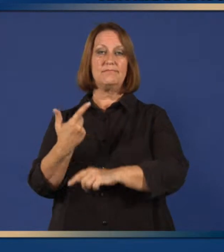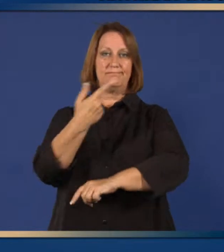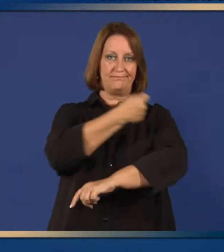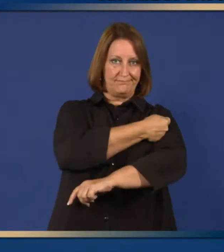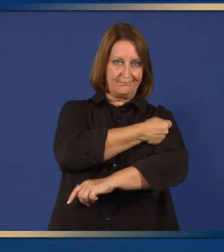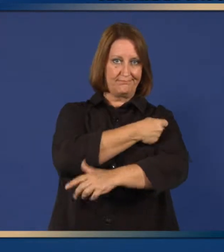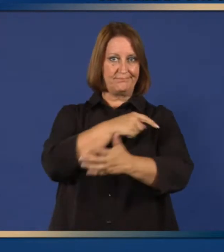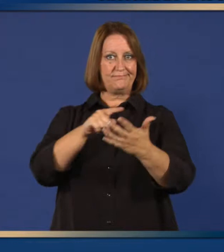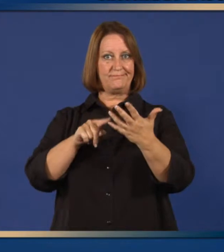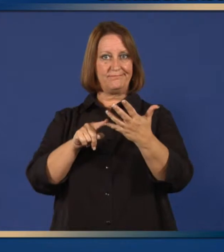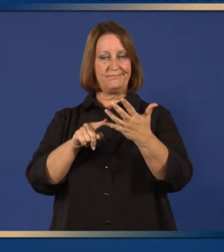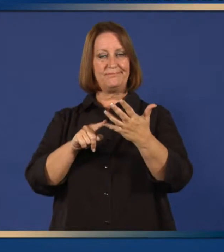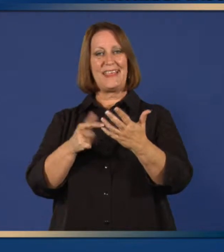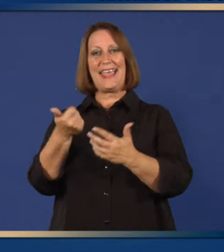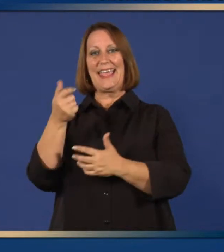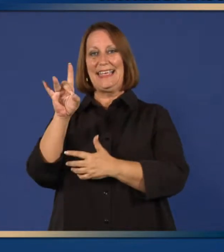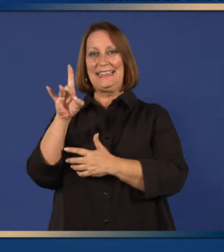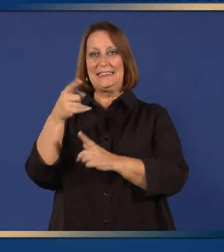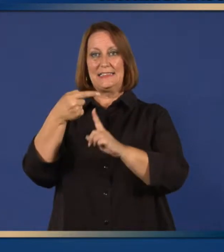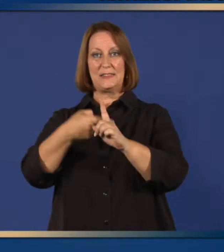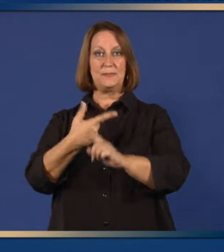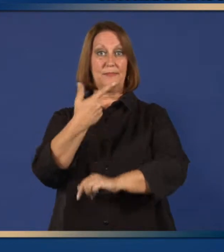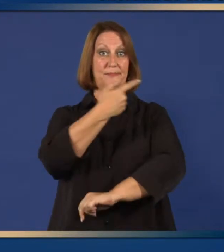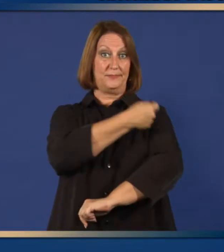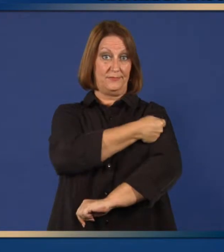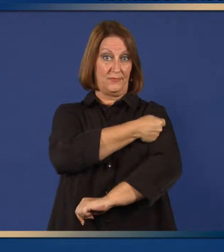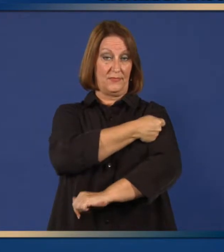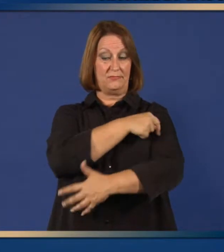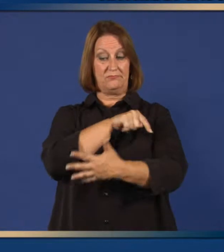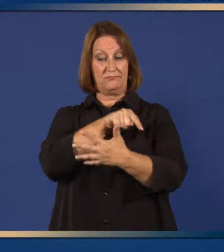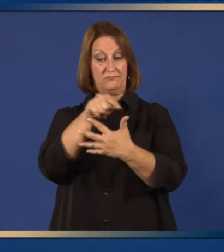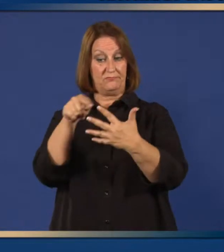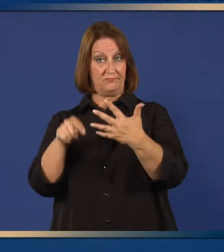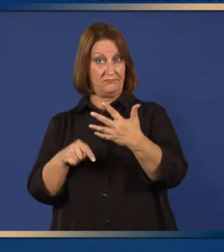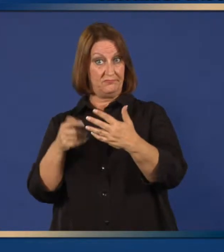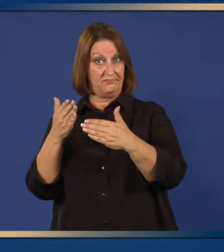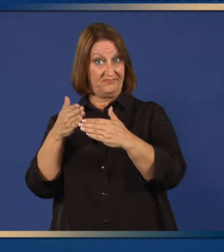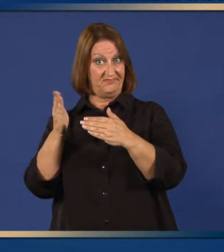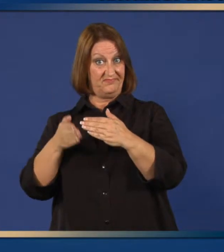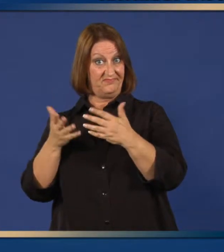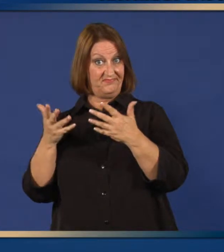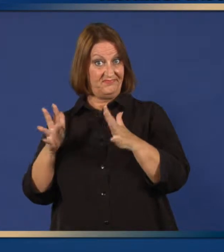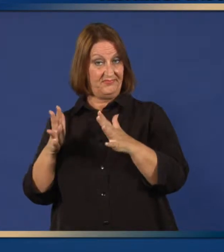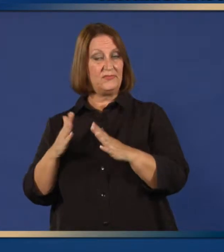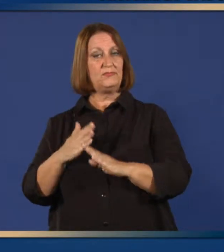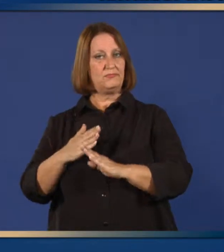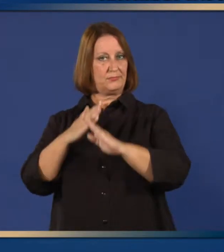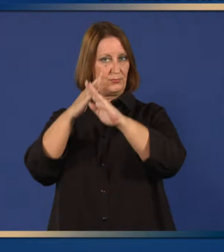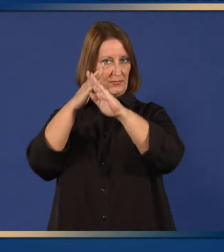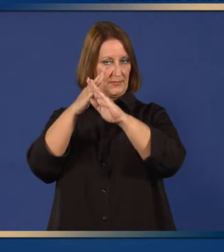6, 12, and 18 months after the first dose.